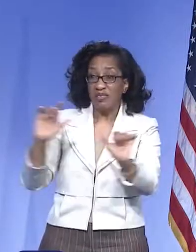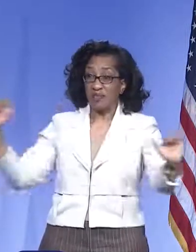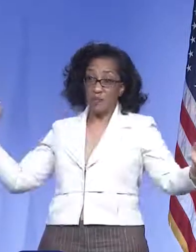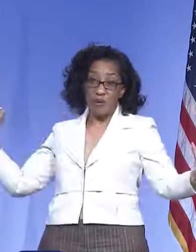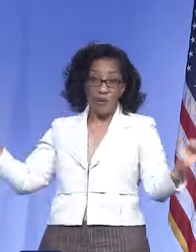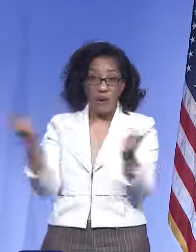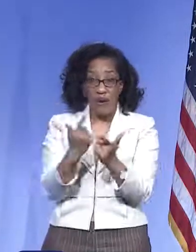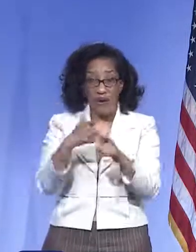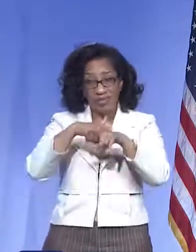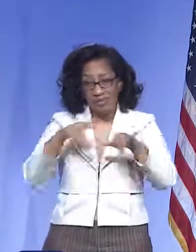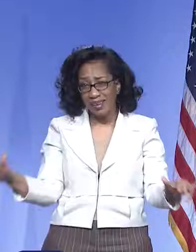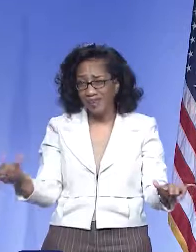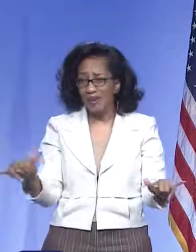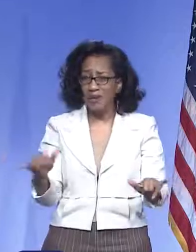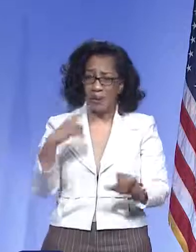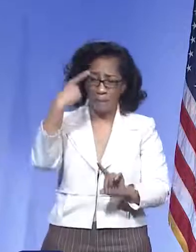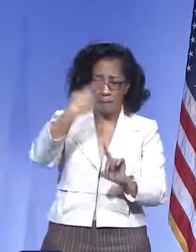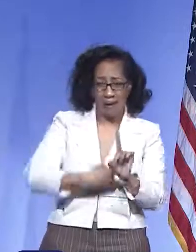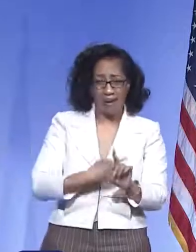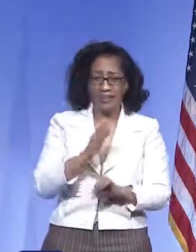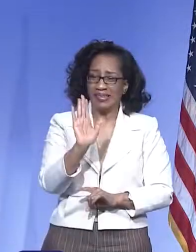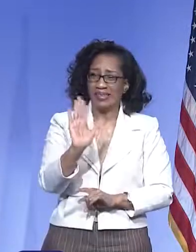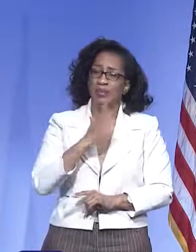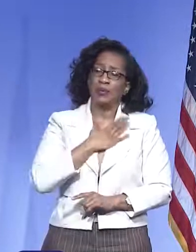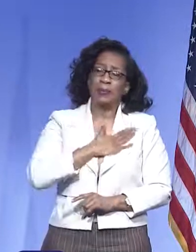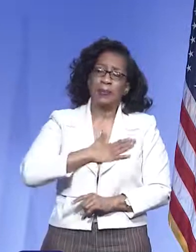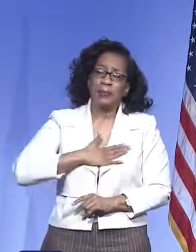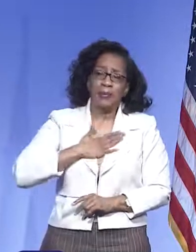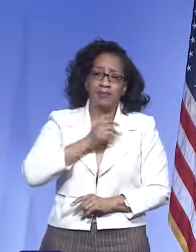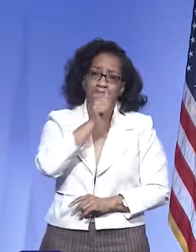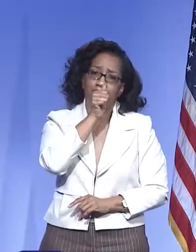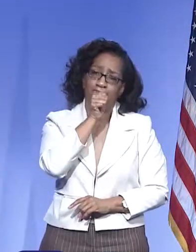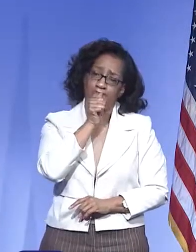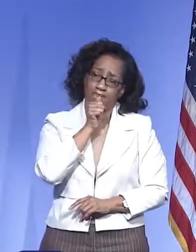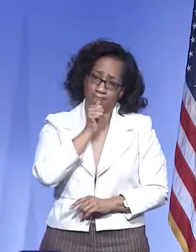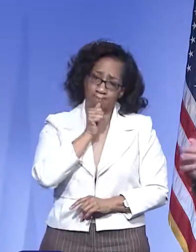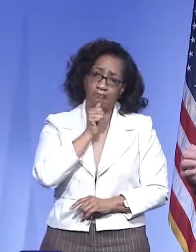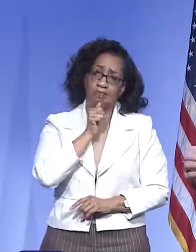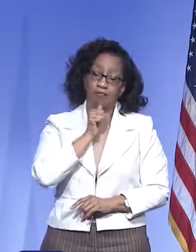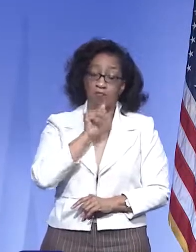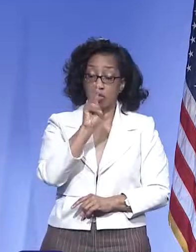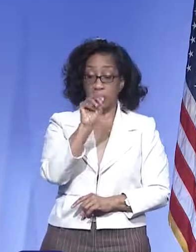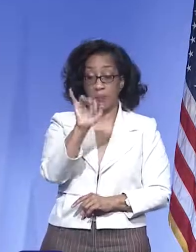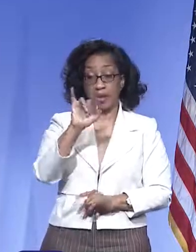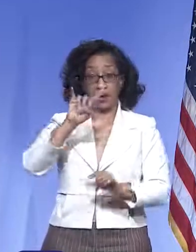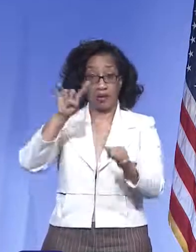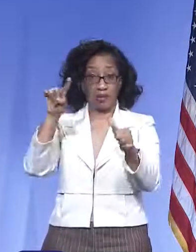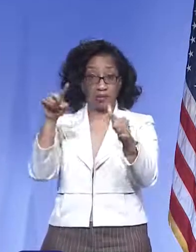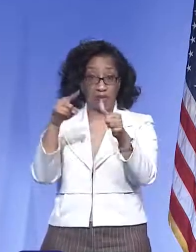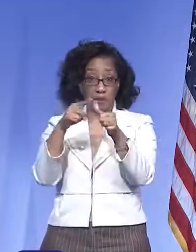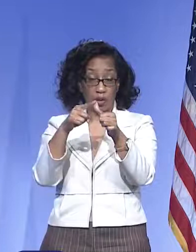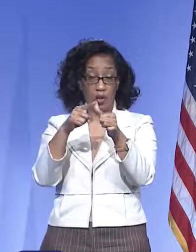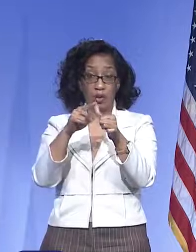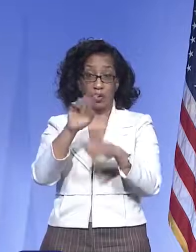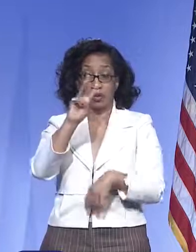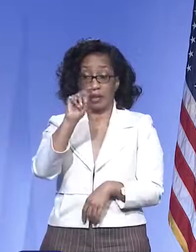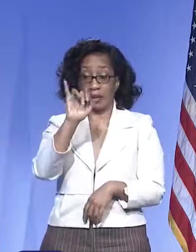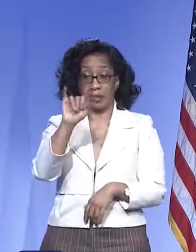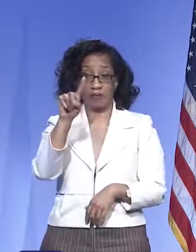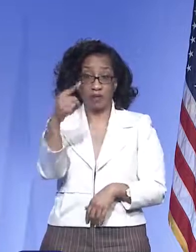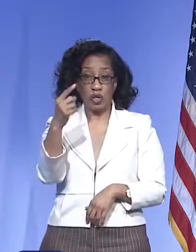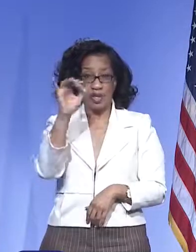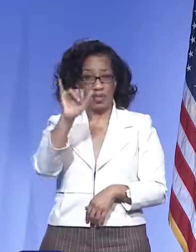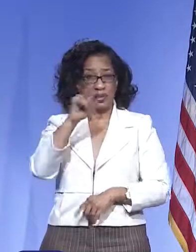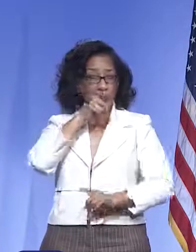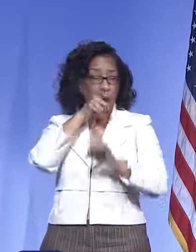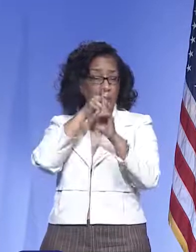1 month. And so I'll ask for a little patience. May 1st was really the deadline. We're accelerating that here locally